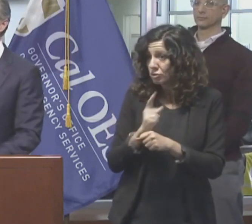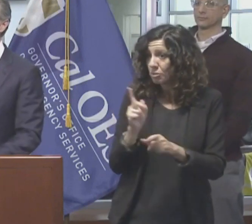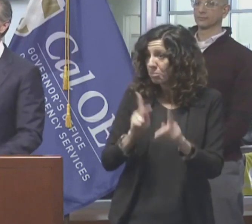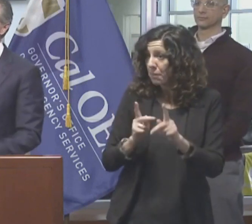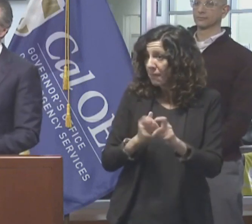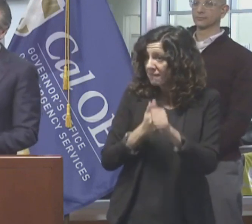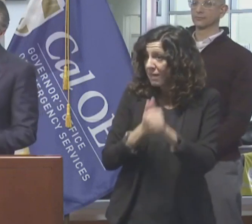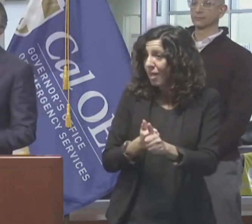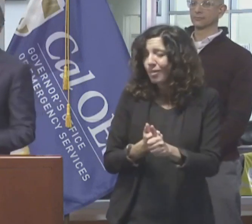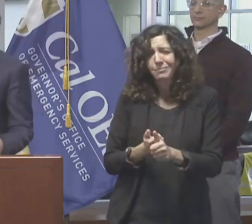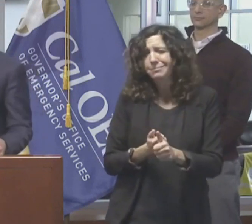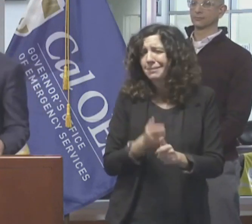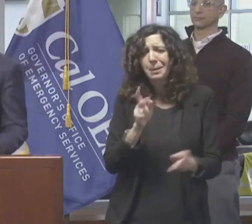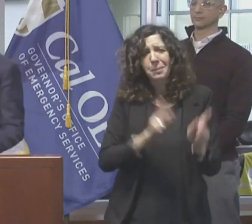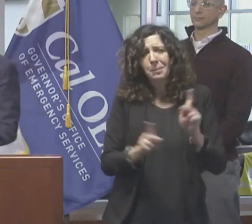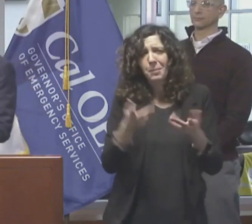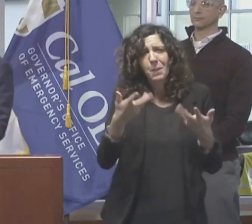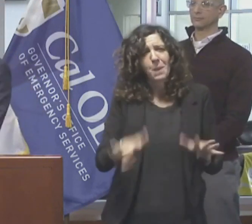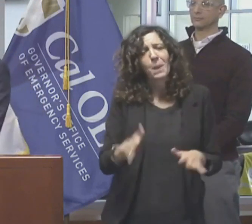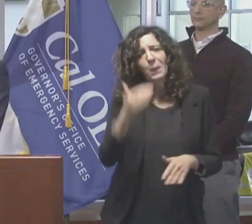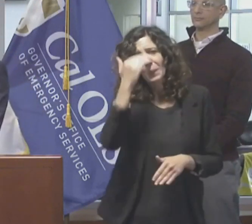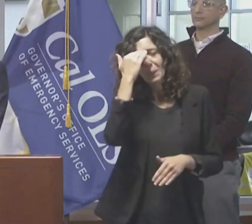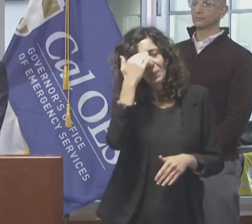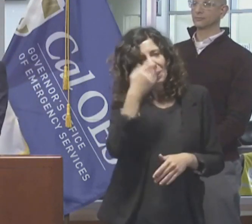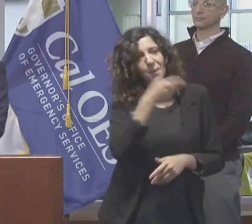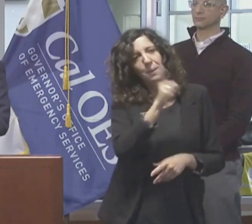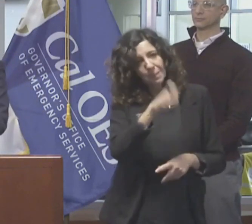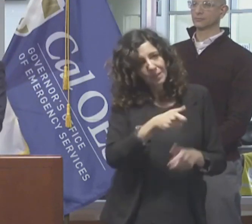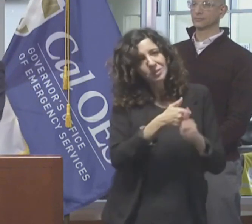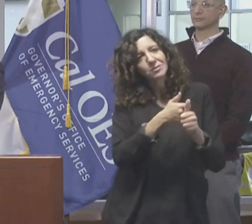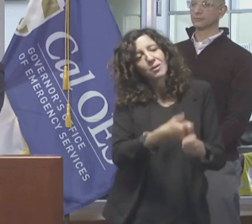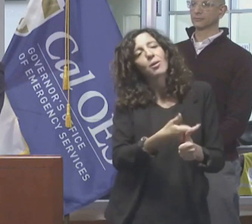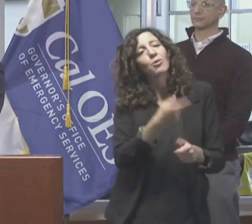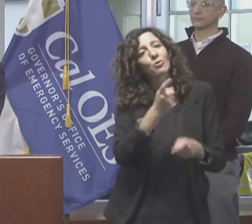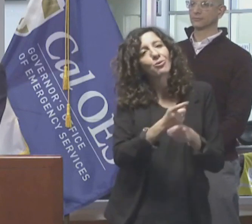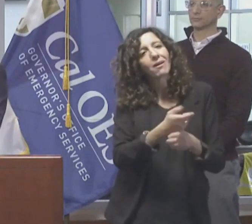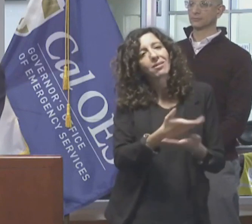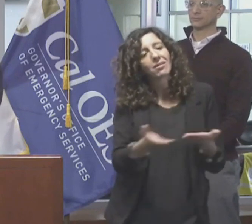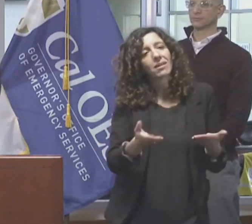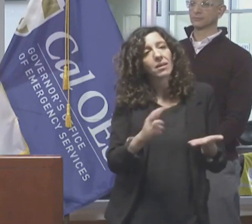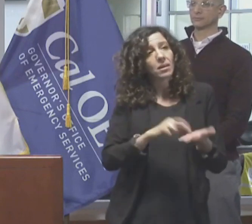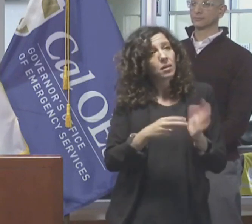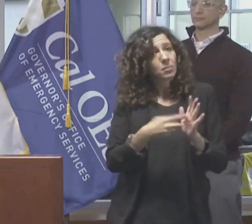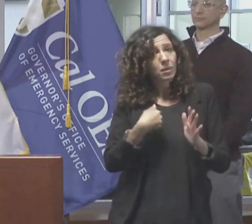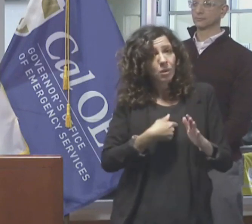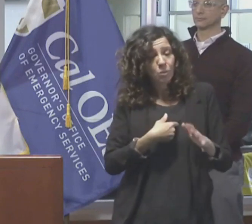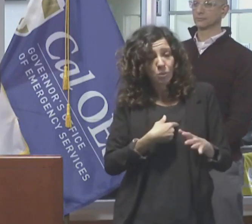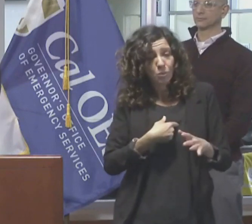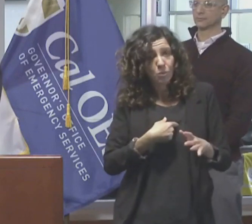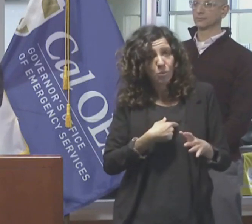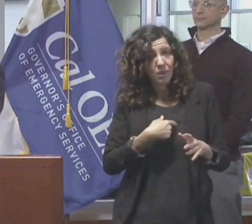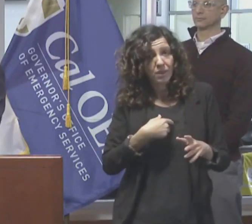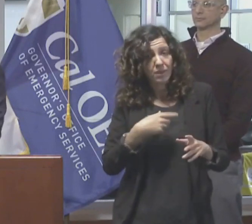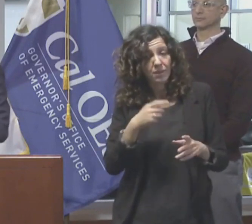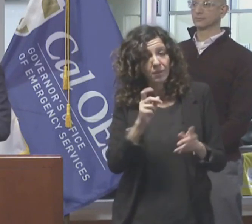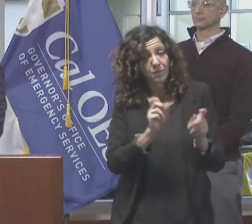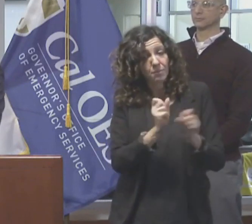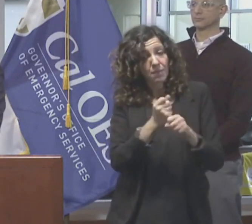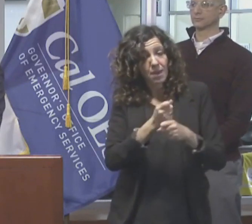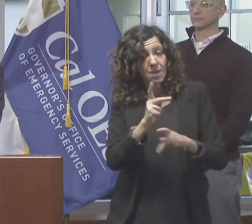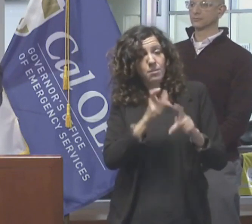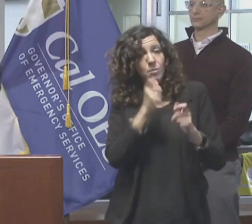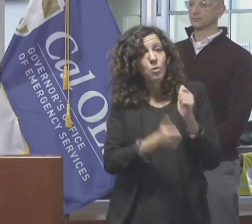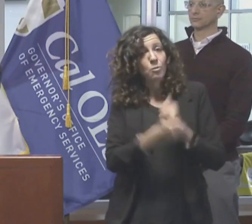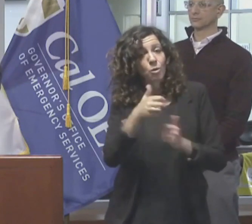thing. And by isolating those that are most vulnerable, I think we'll create a consciousness of what this is and what this isn't, and allow us